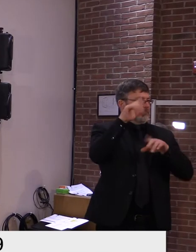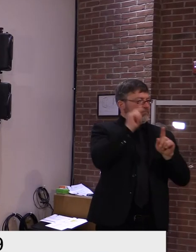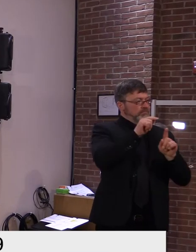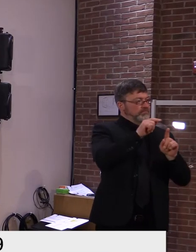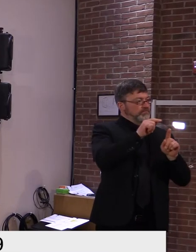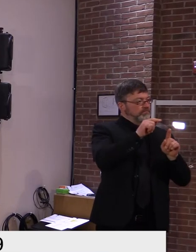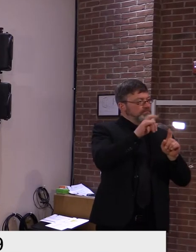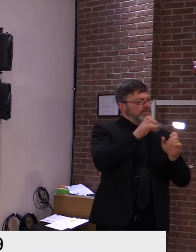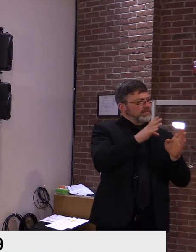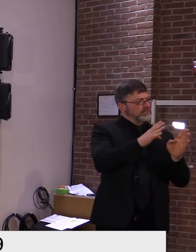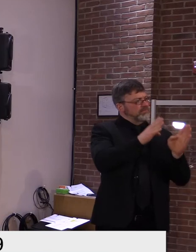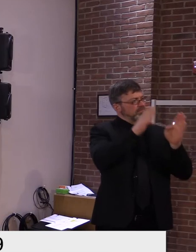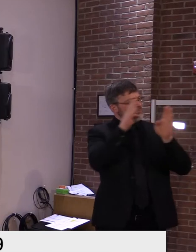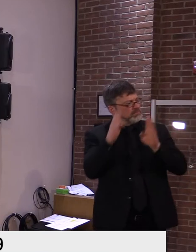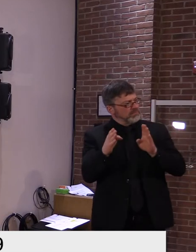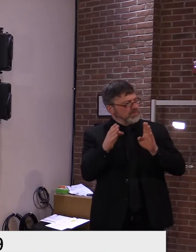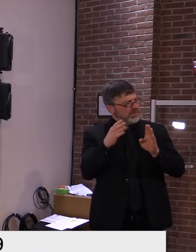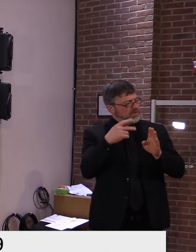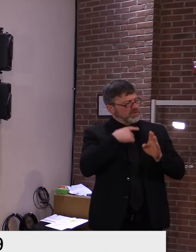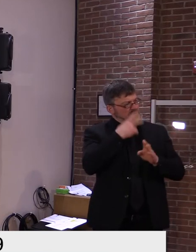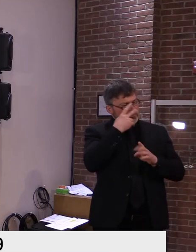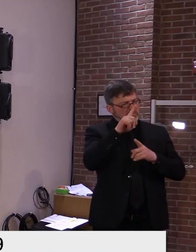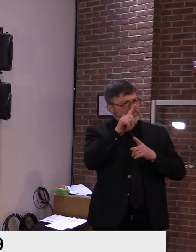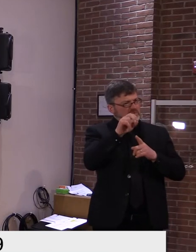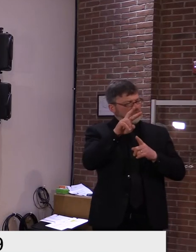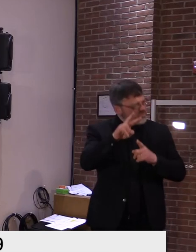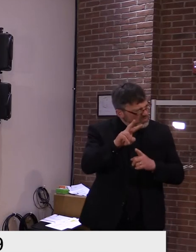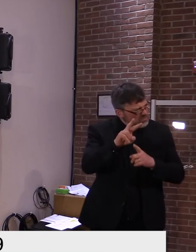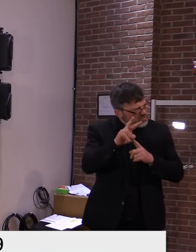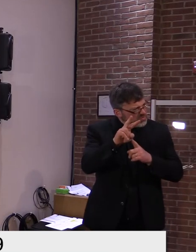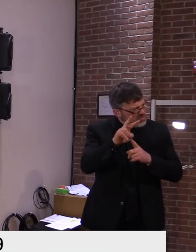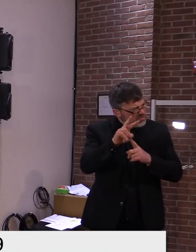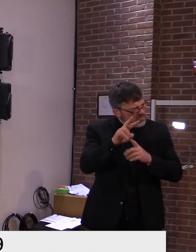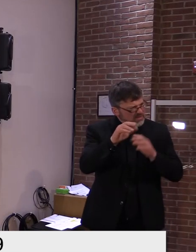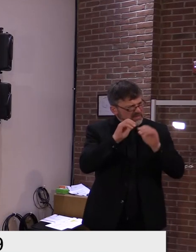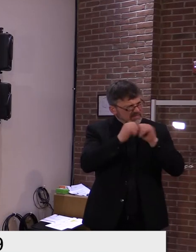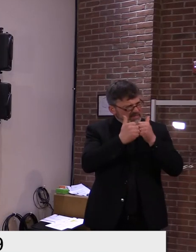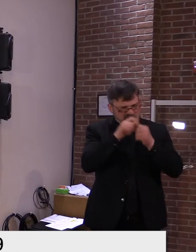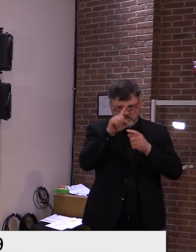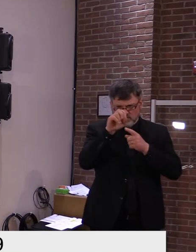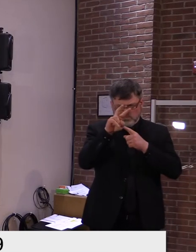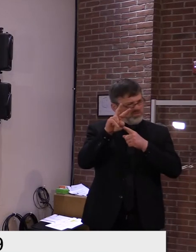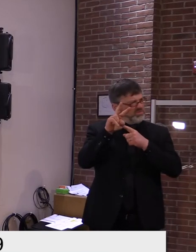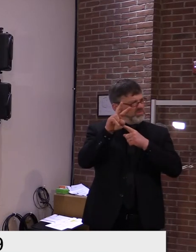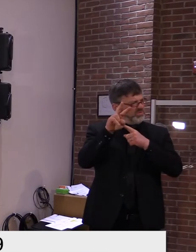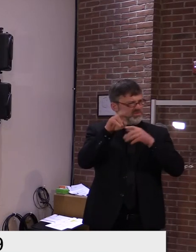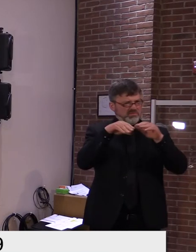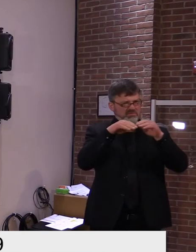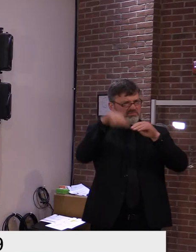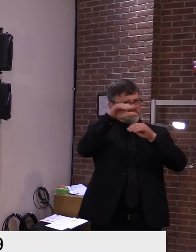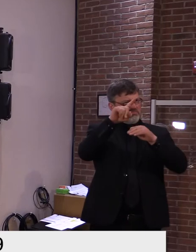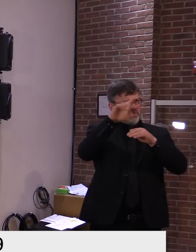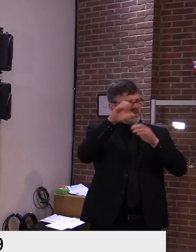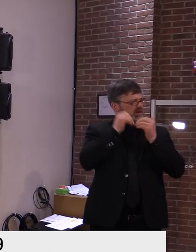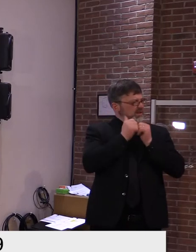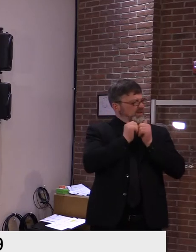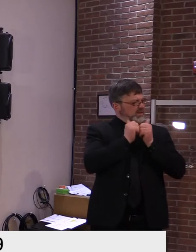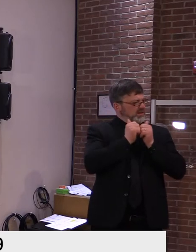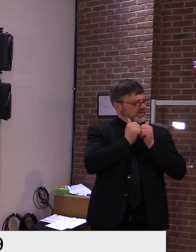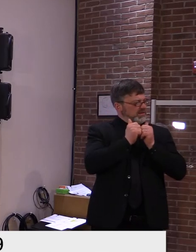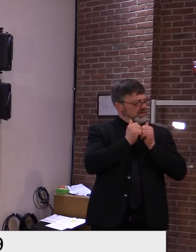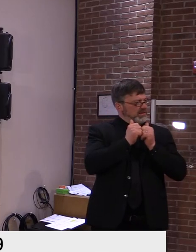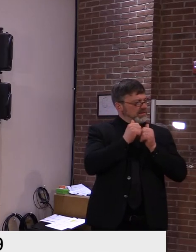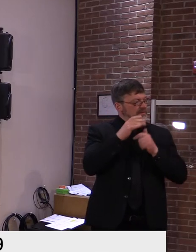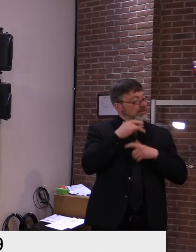102% for 75-plus, which I'm not quite sure how that math works out. And then now it's down to 95% for